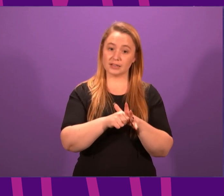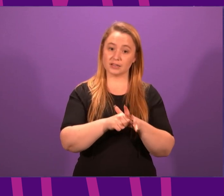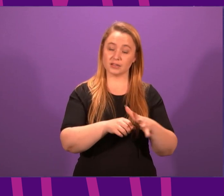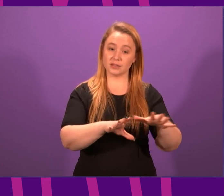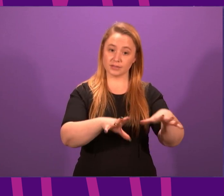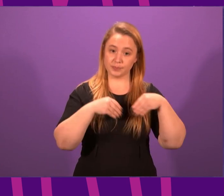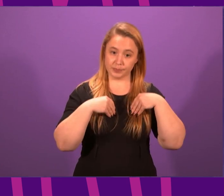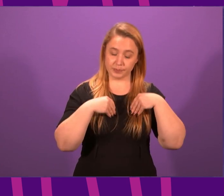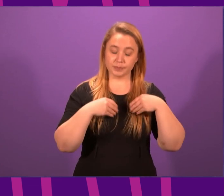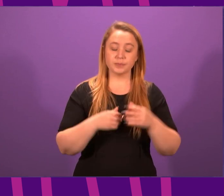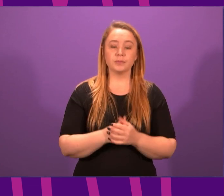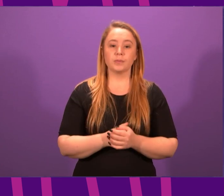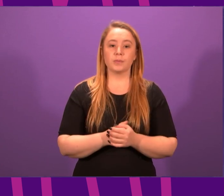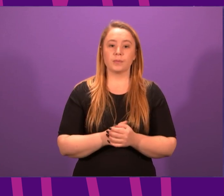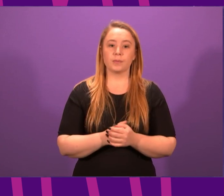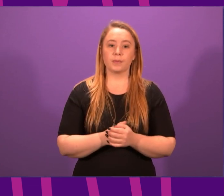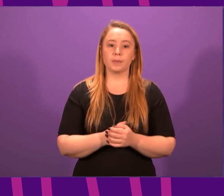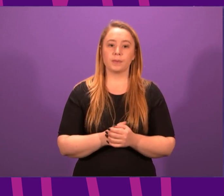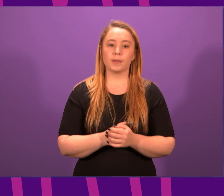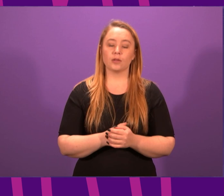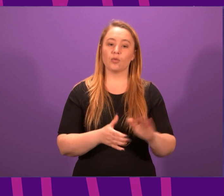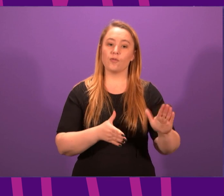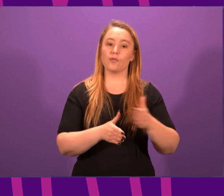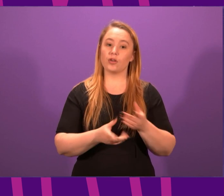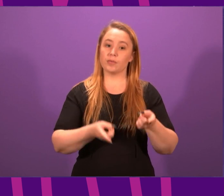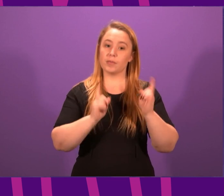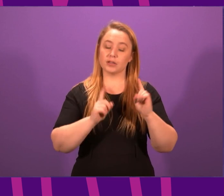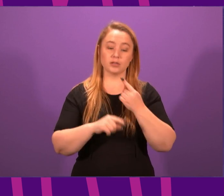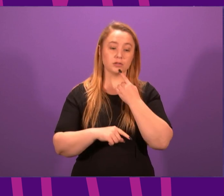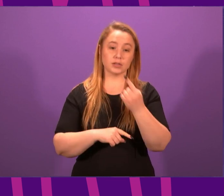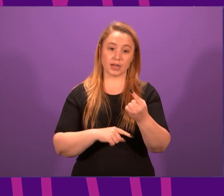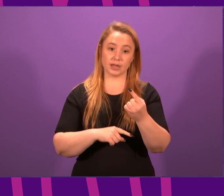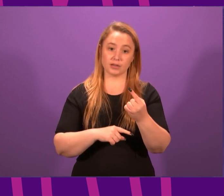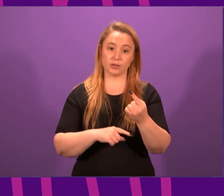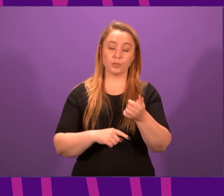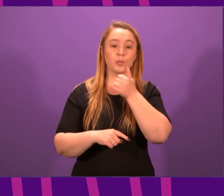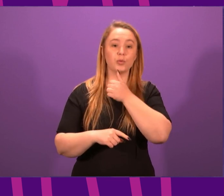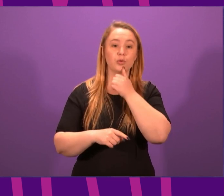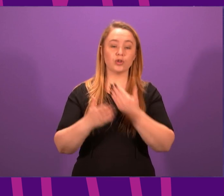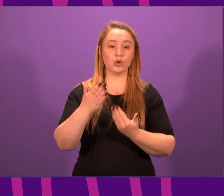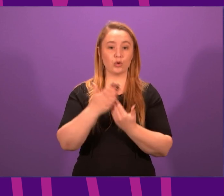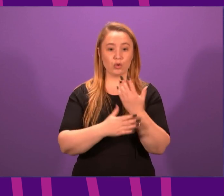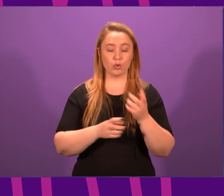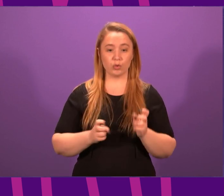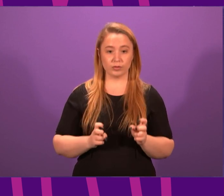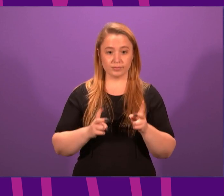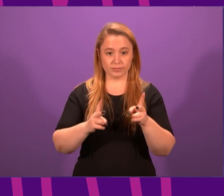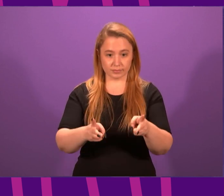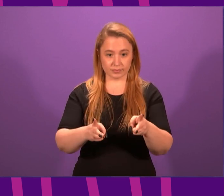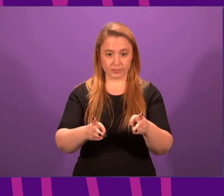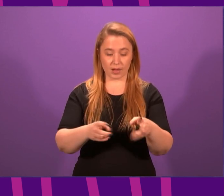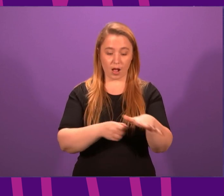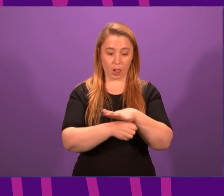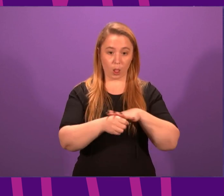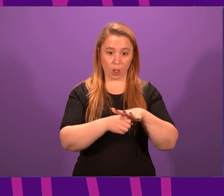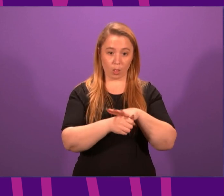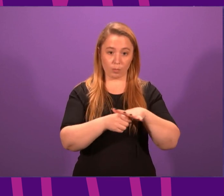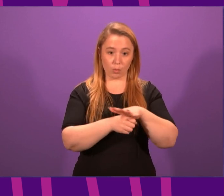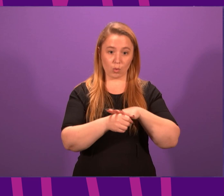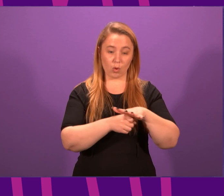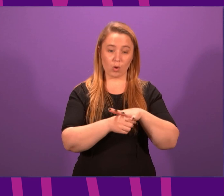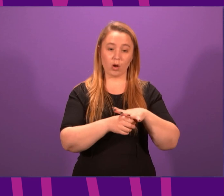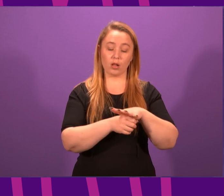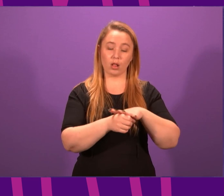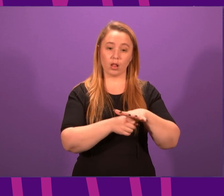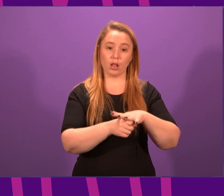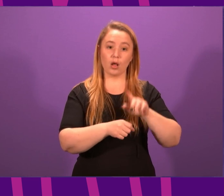tailored locally. But the First Minister earlier said that when we move into this new regime, that local areas will be placed in similar levels